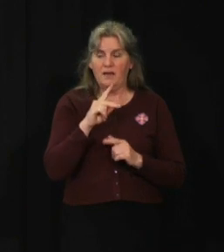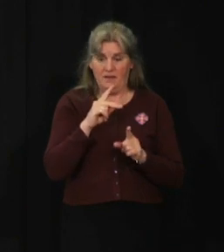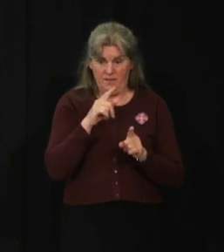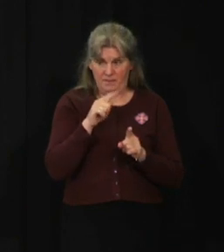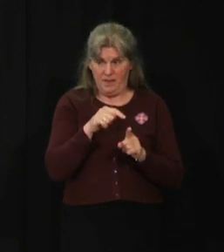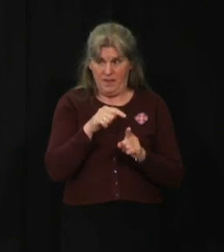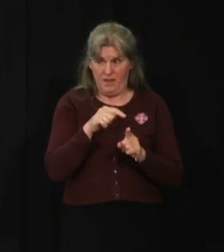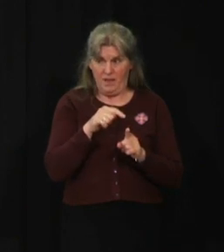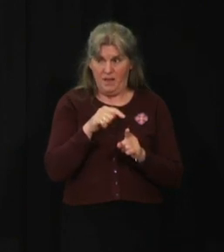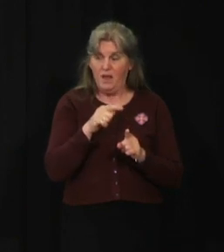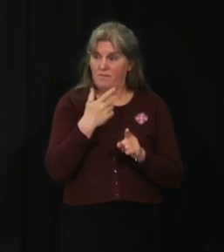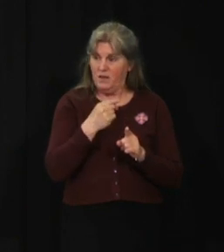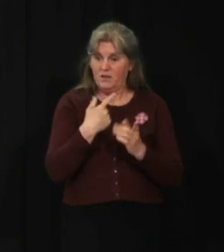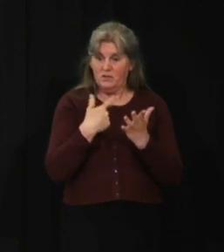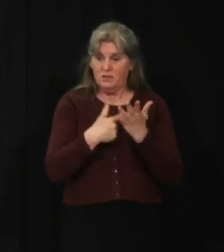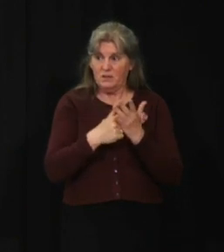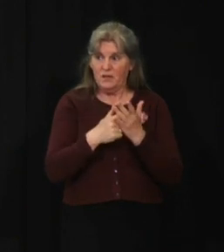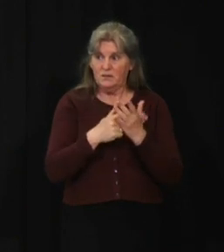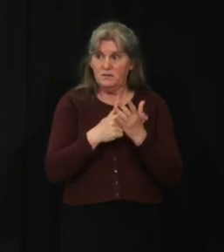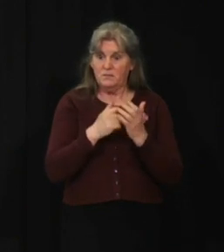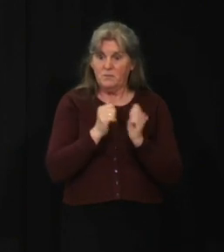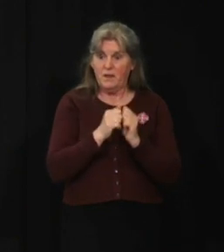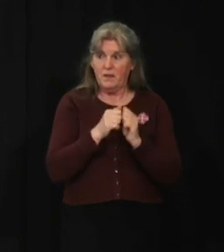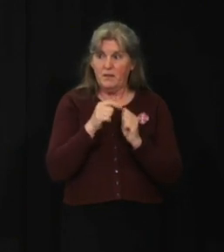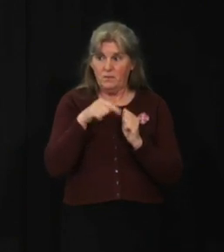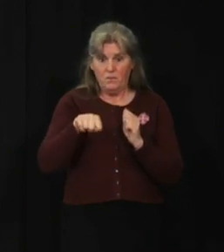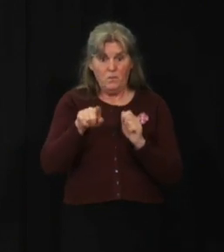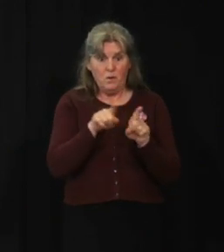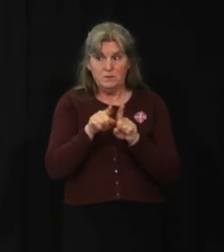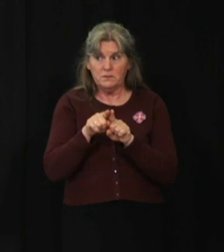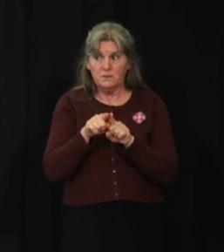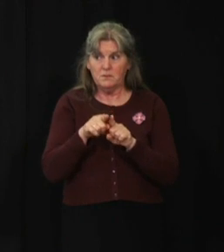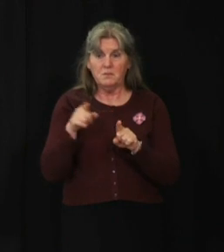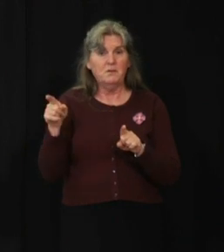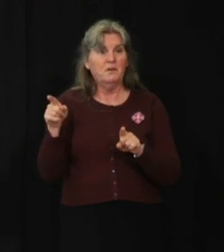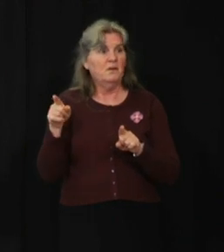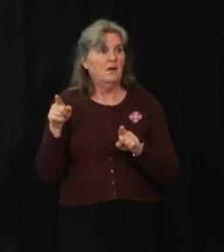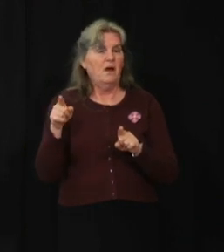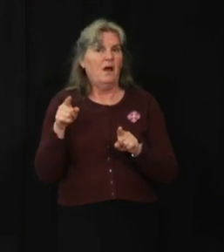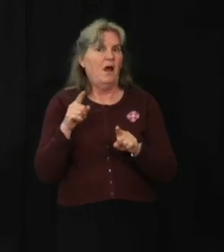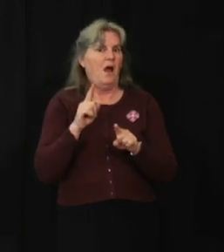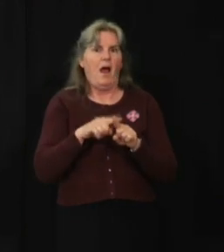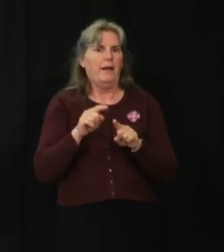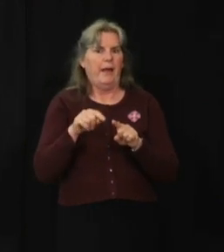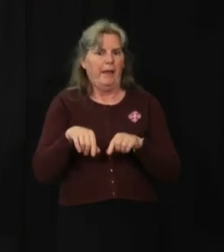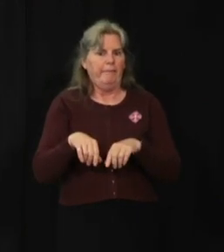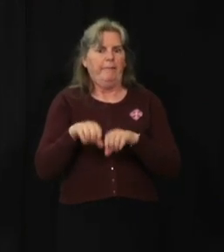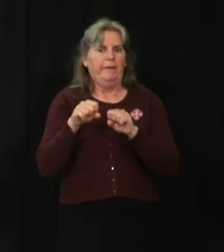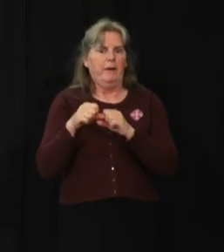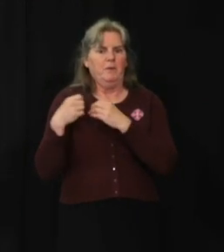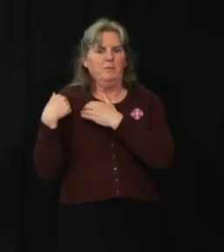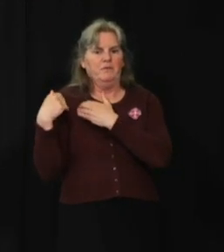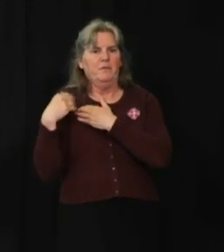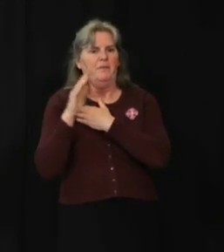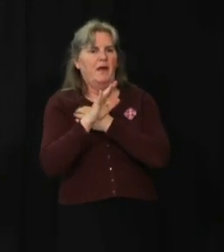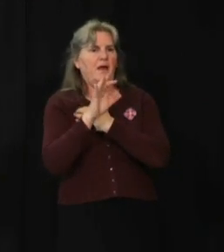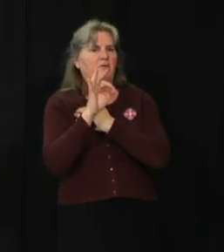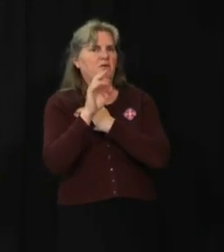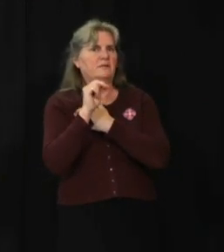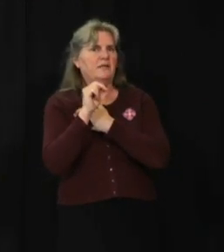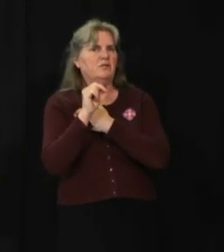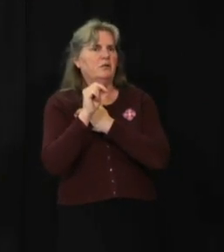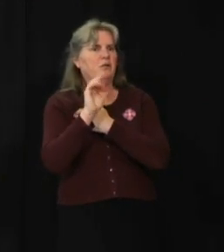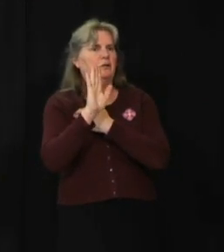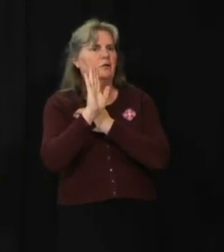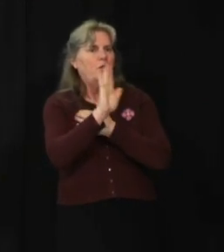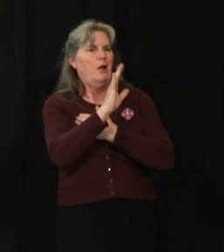plans similar to that of Teslin? Yeah, so again, not to be able to speak on behalf of those First Nations governments, those are great questions for